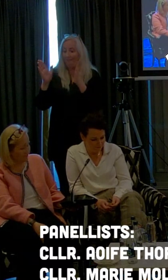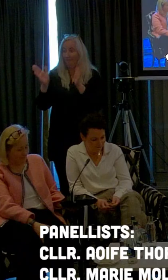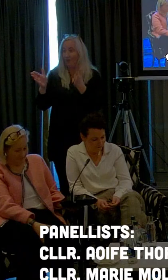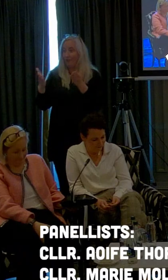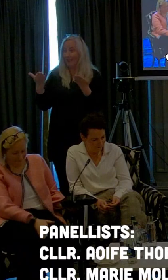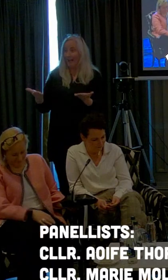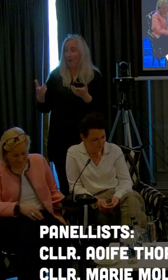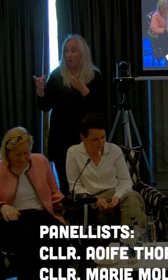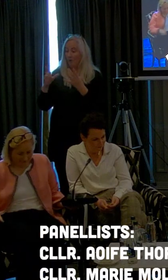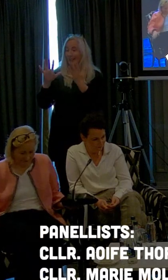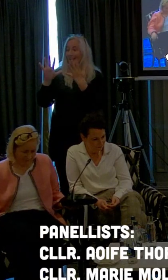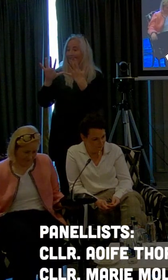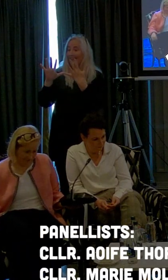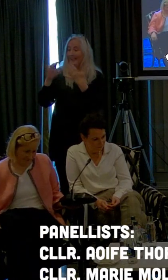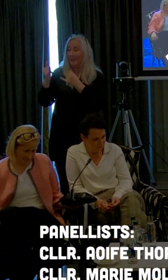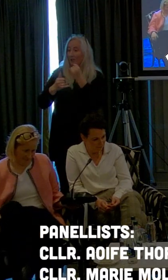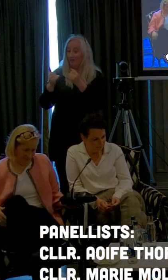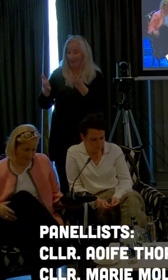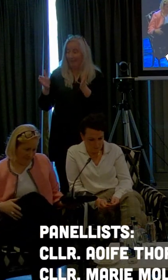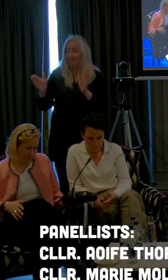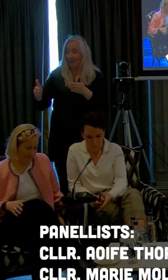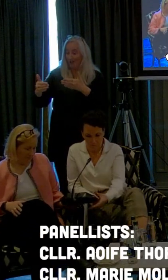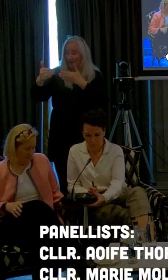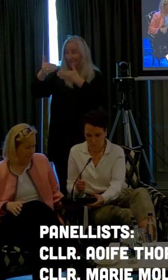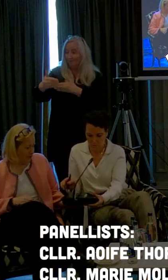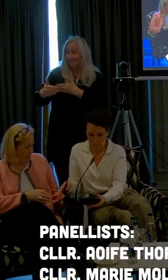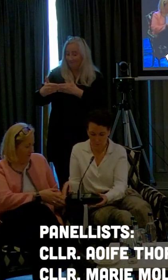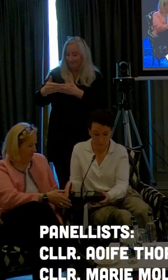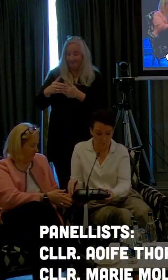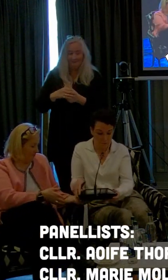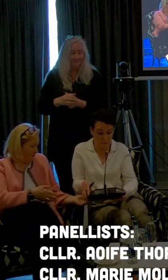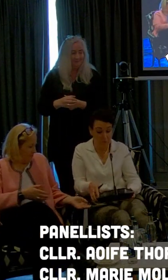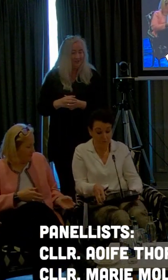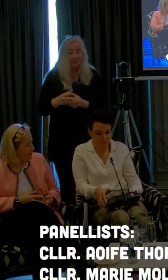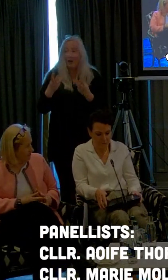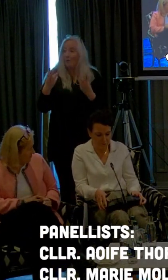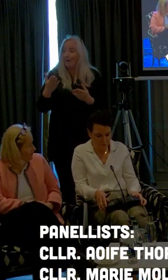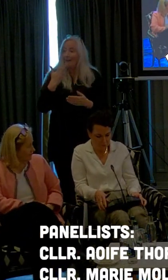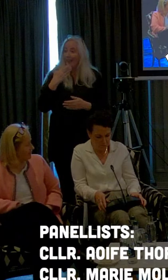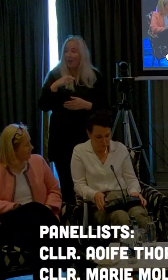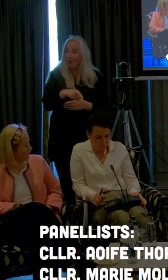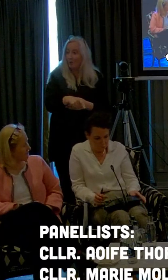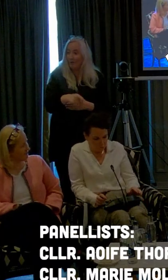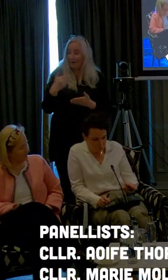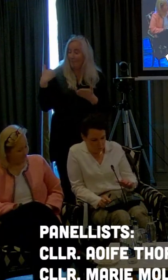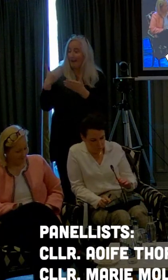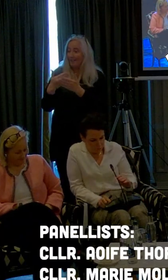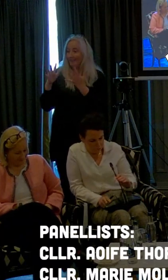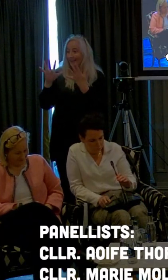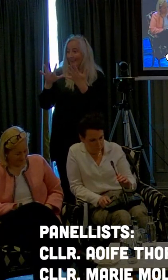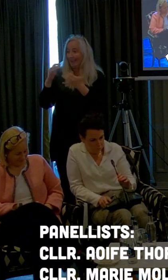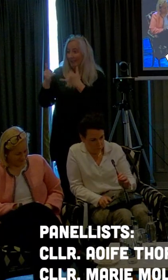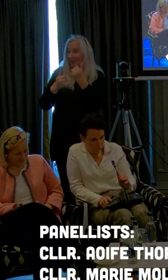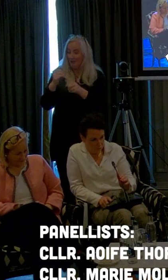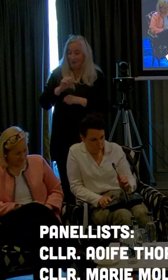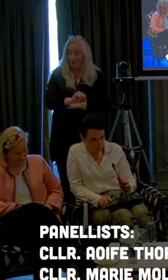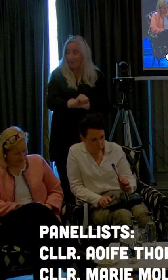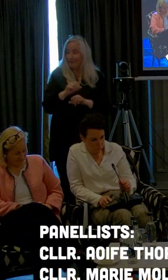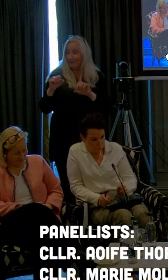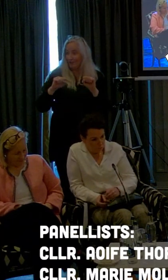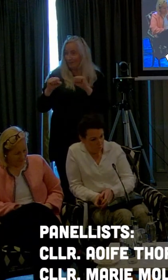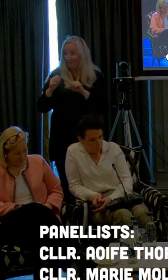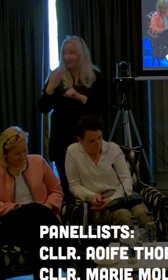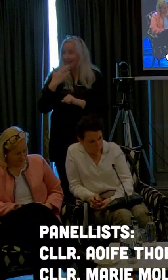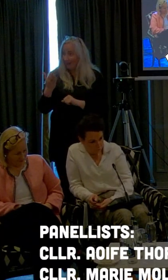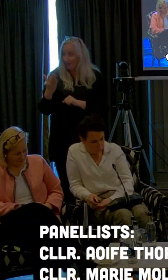whatever? So I suppose, again, just in a forum like this, just to say thank you to you for the last decade of service, and, you